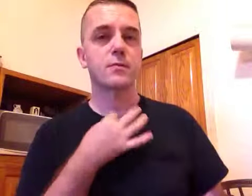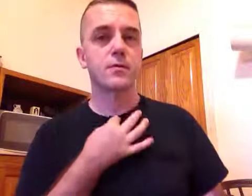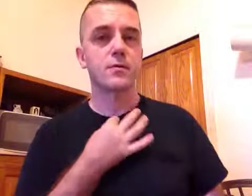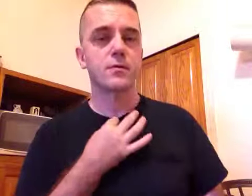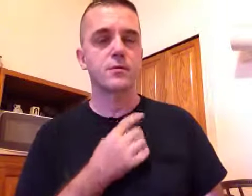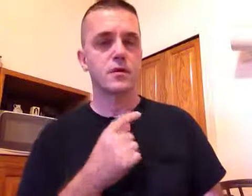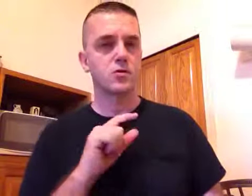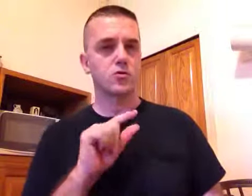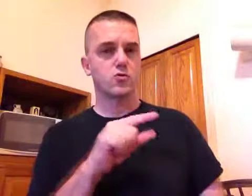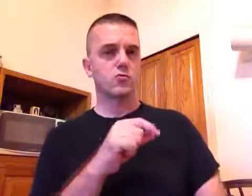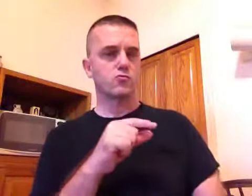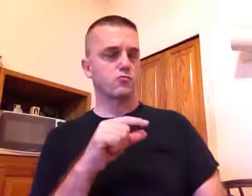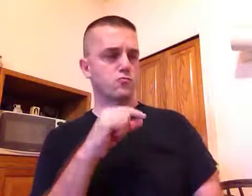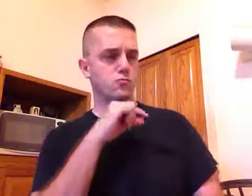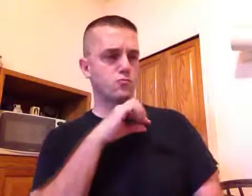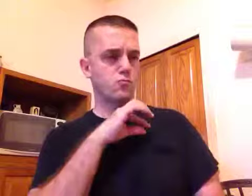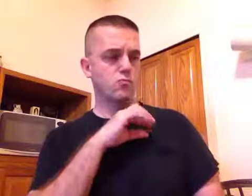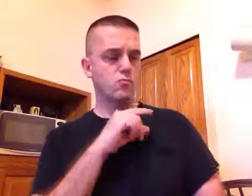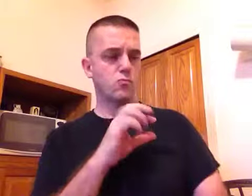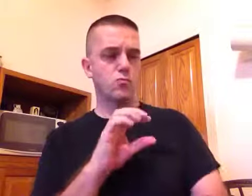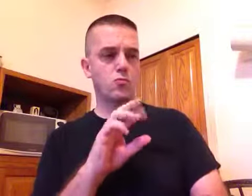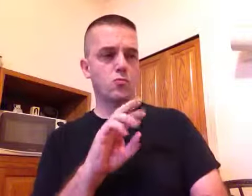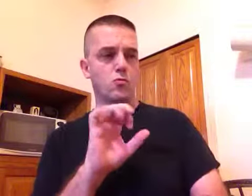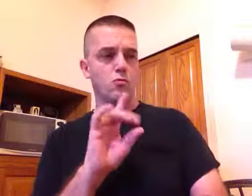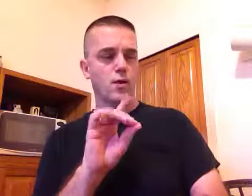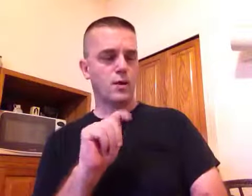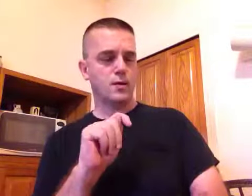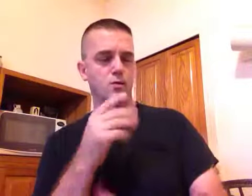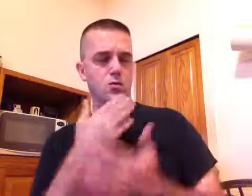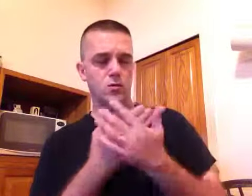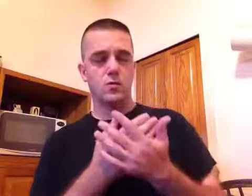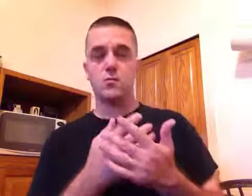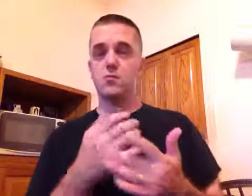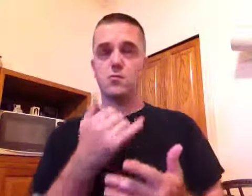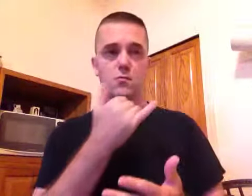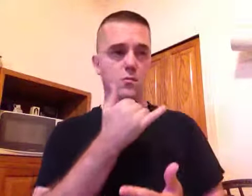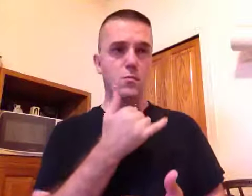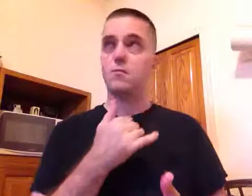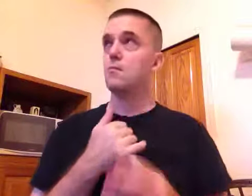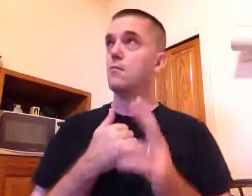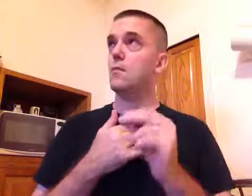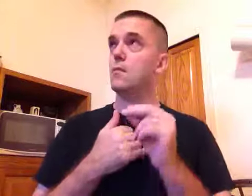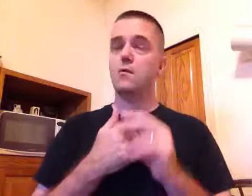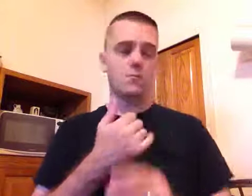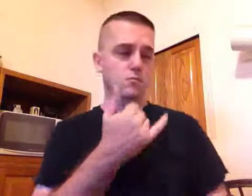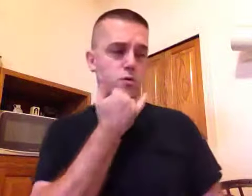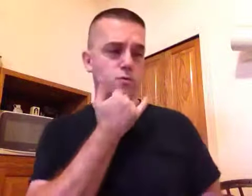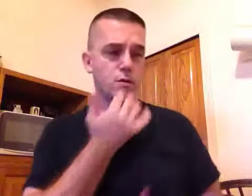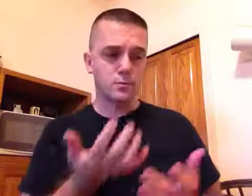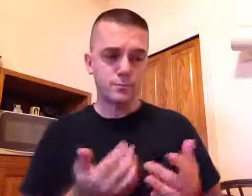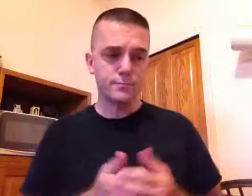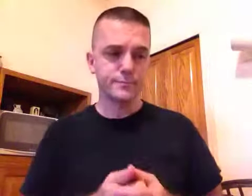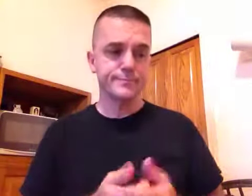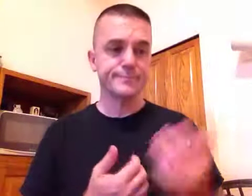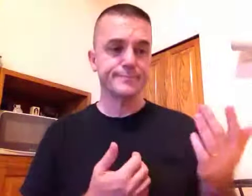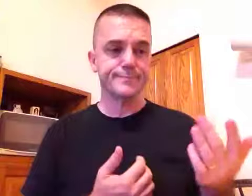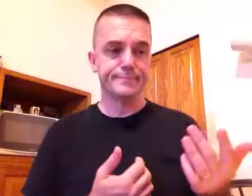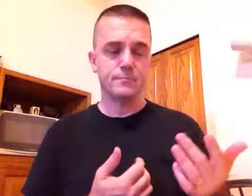credit good? No. What's wrong with it? I had a business and I used credit cards to run the